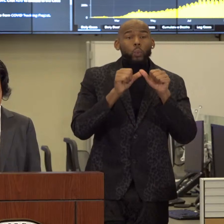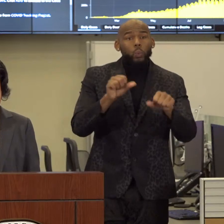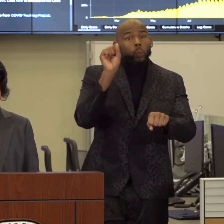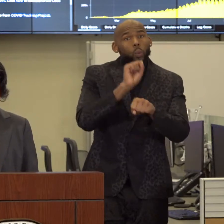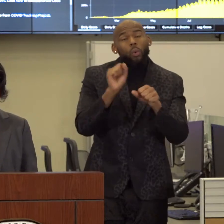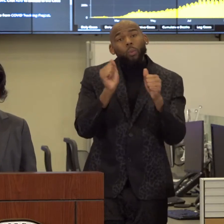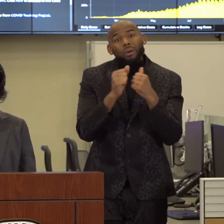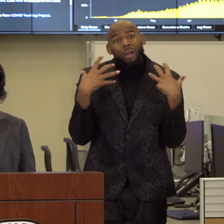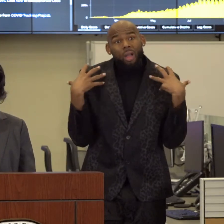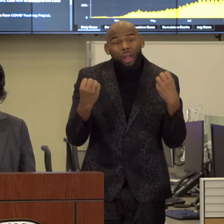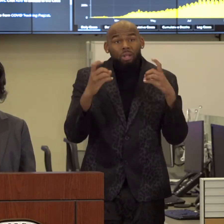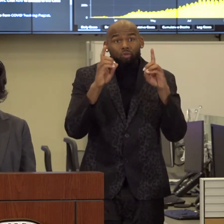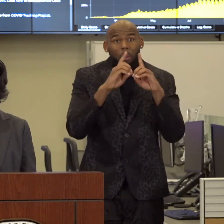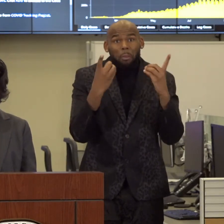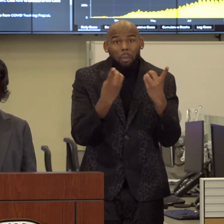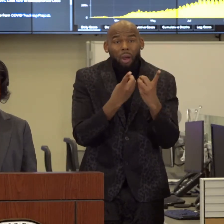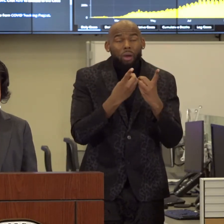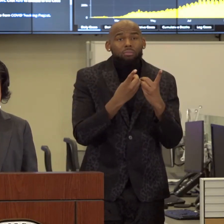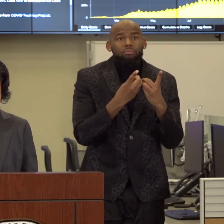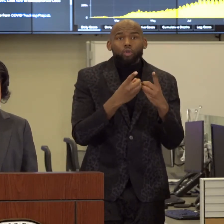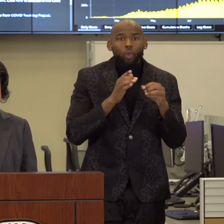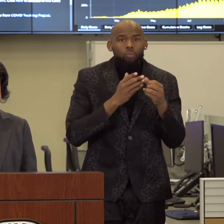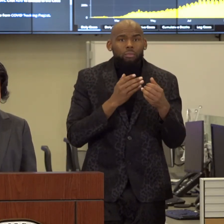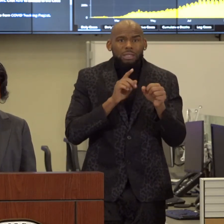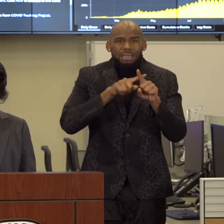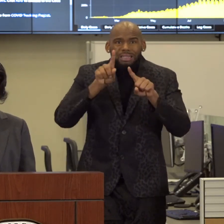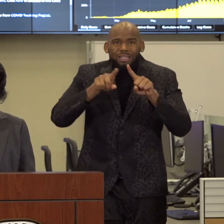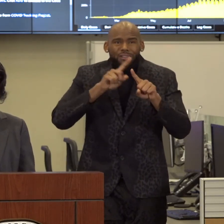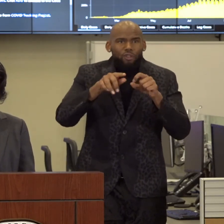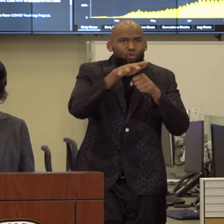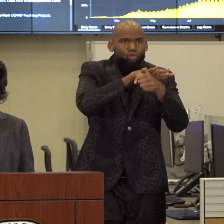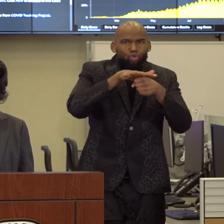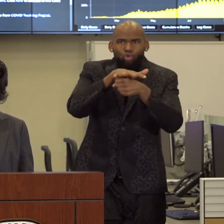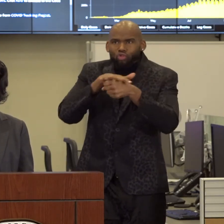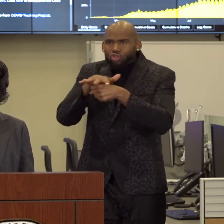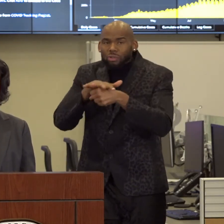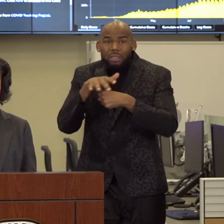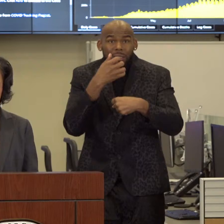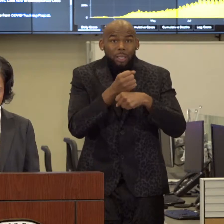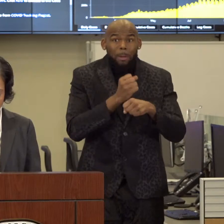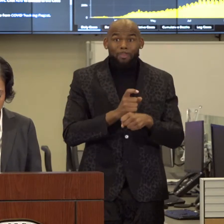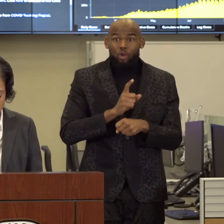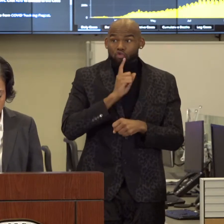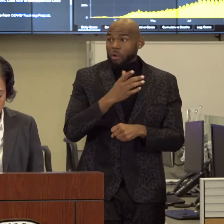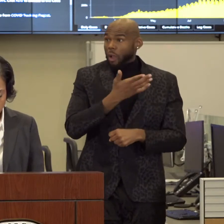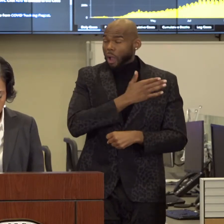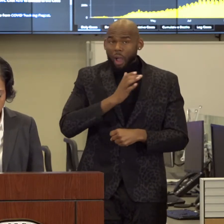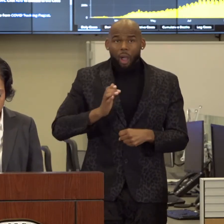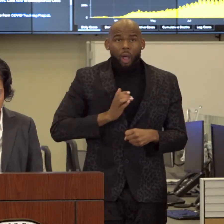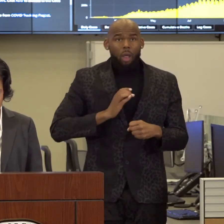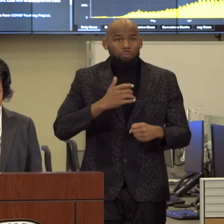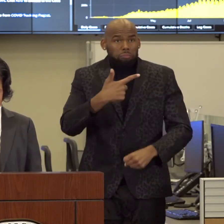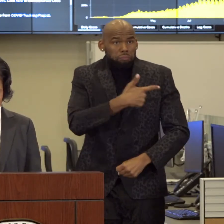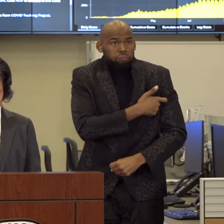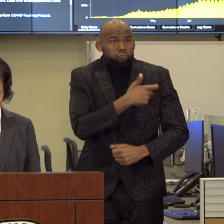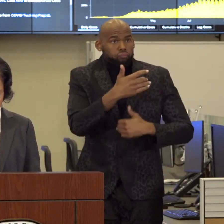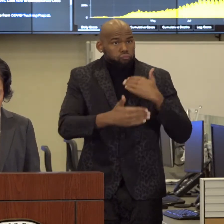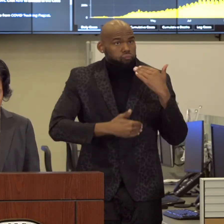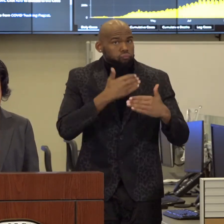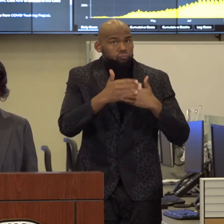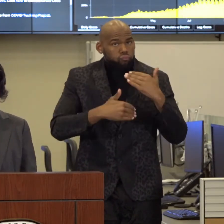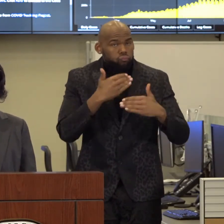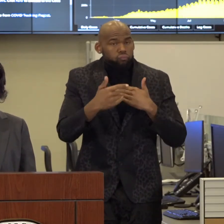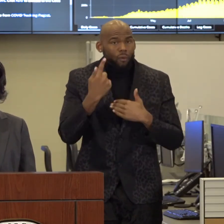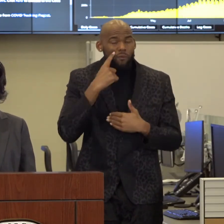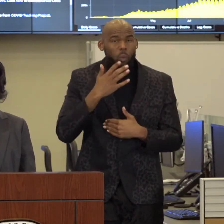with our health department and across jurisdictions to make sure our vaccine efforts move forward for our county and for our